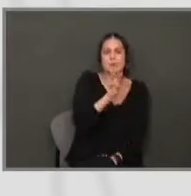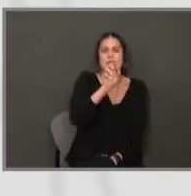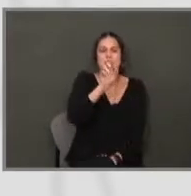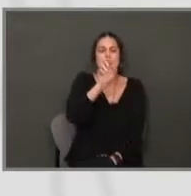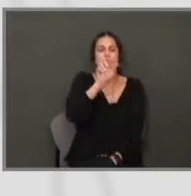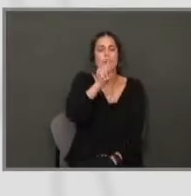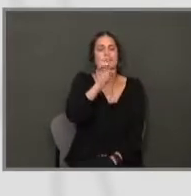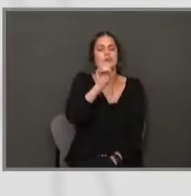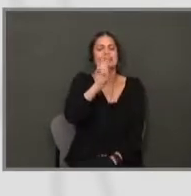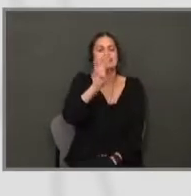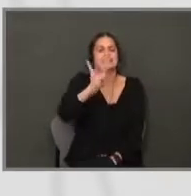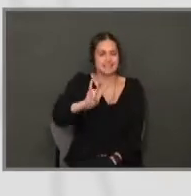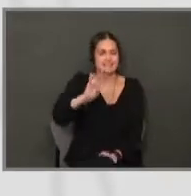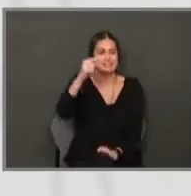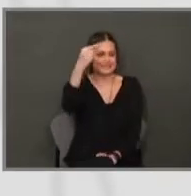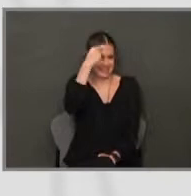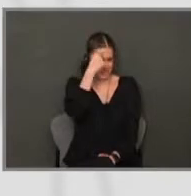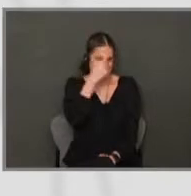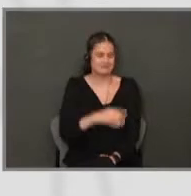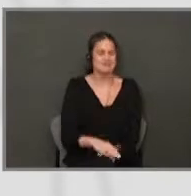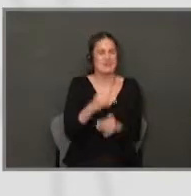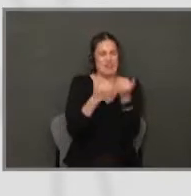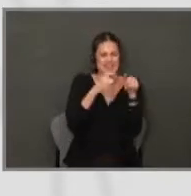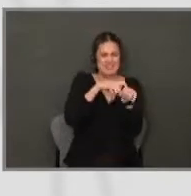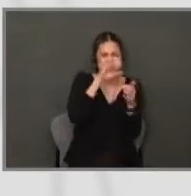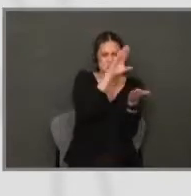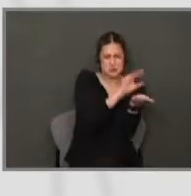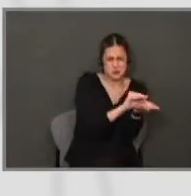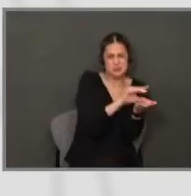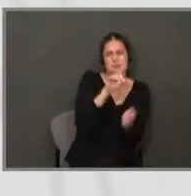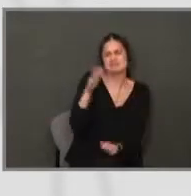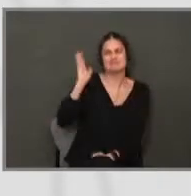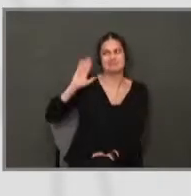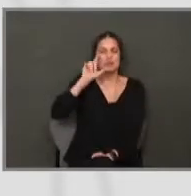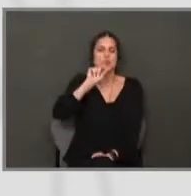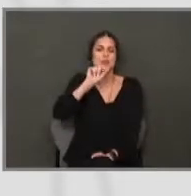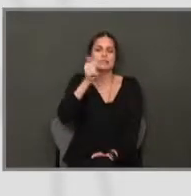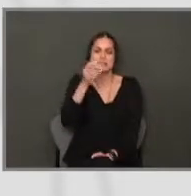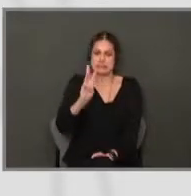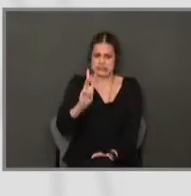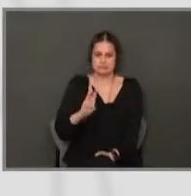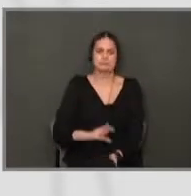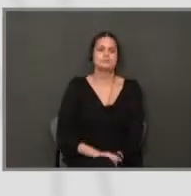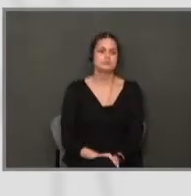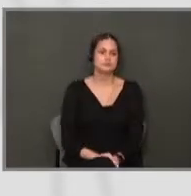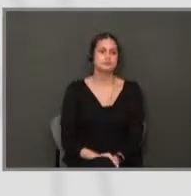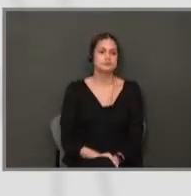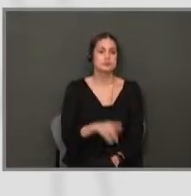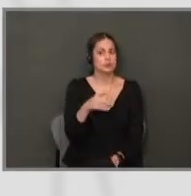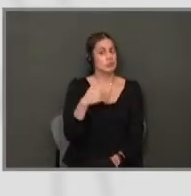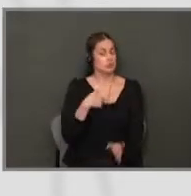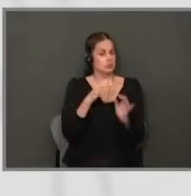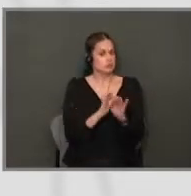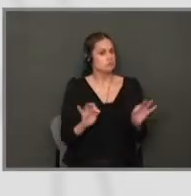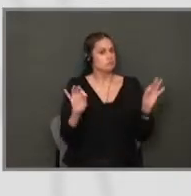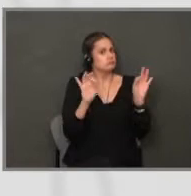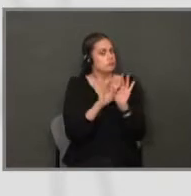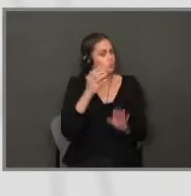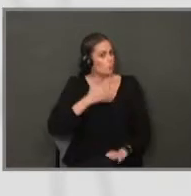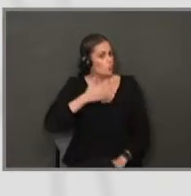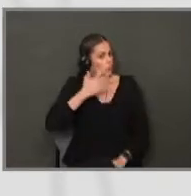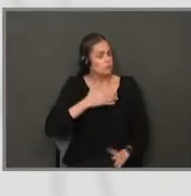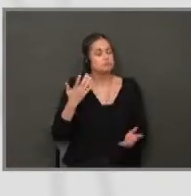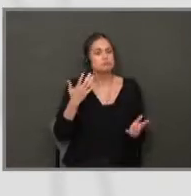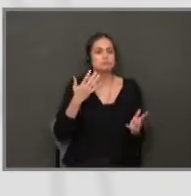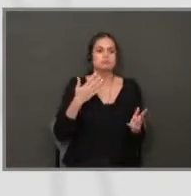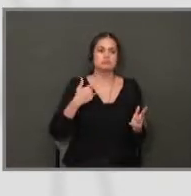cents. The last time the city reduced the tax rate was in 2016. And so this is significant. We've all